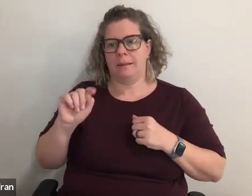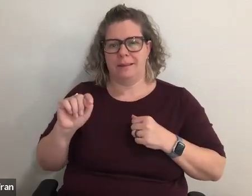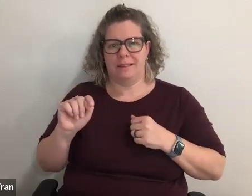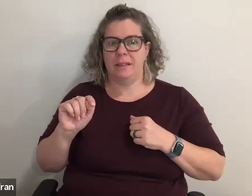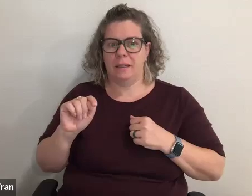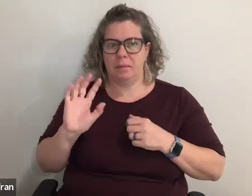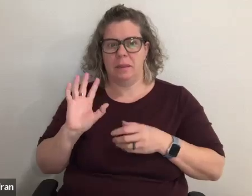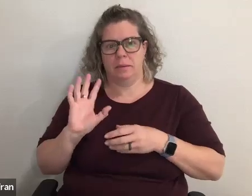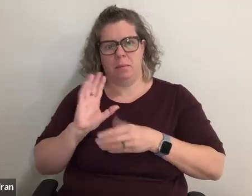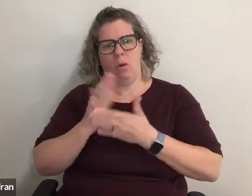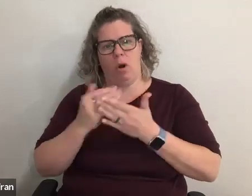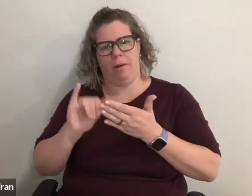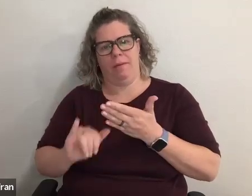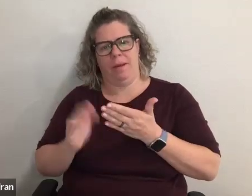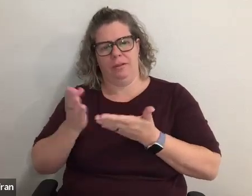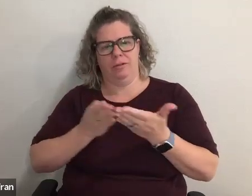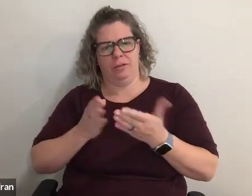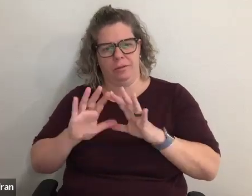that.